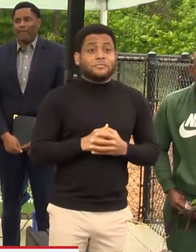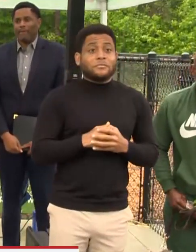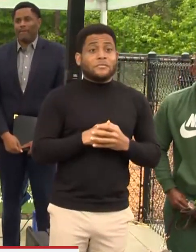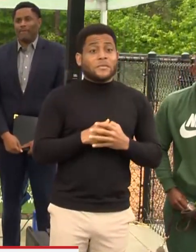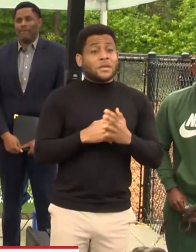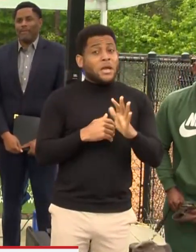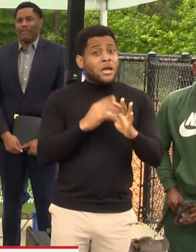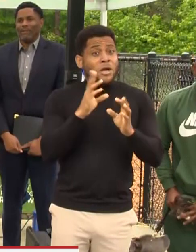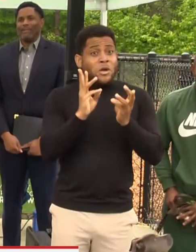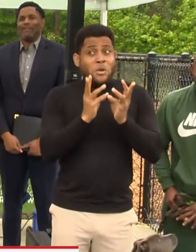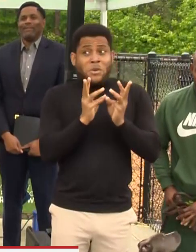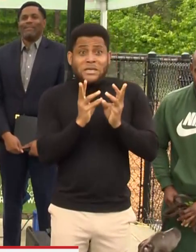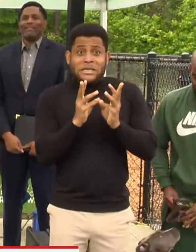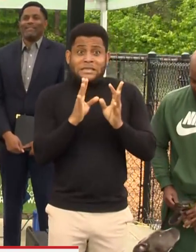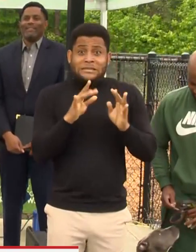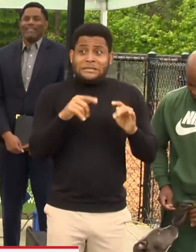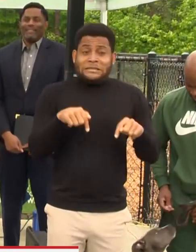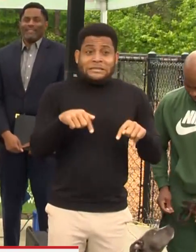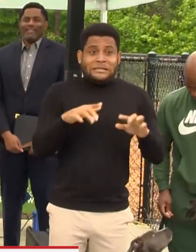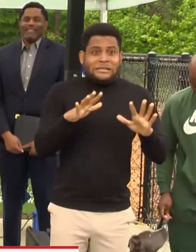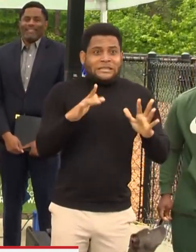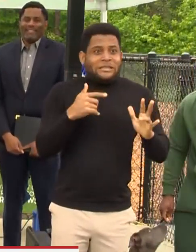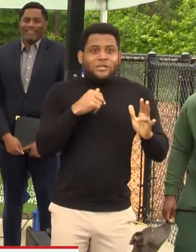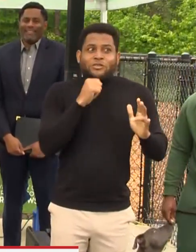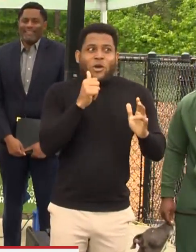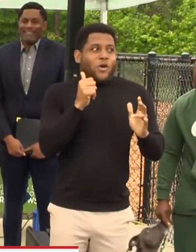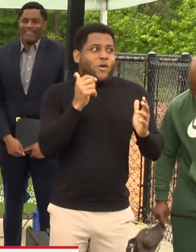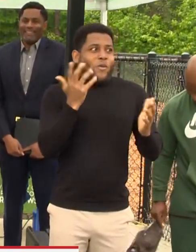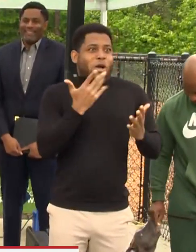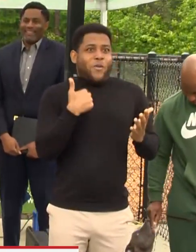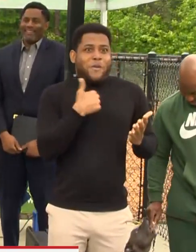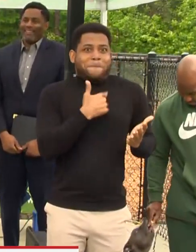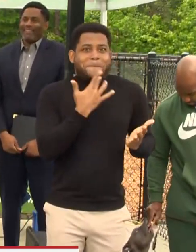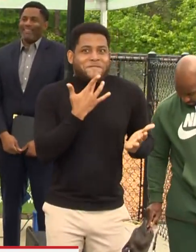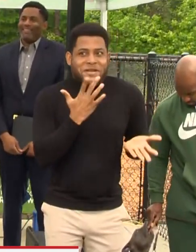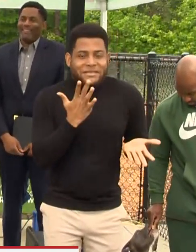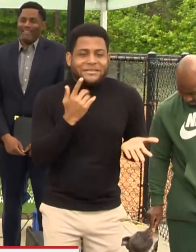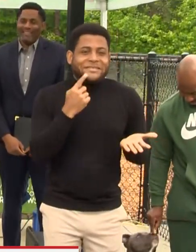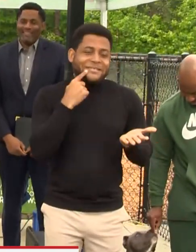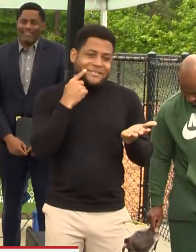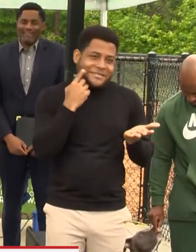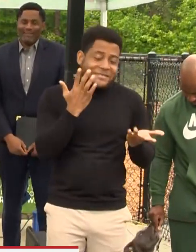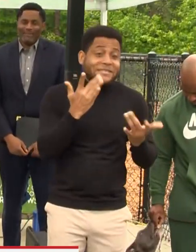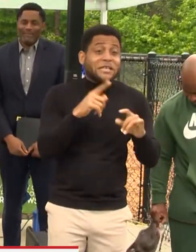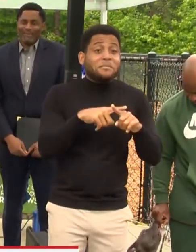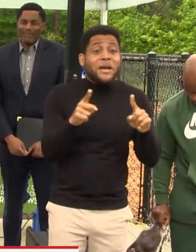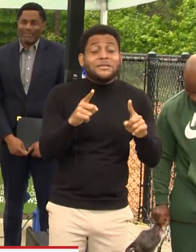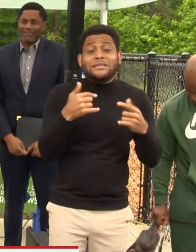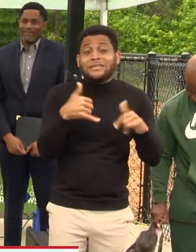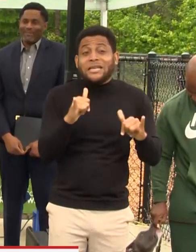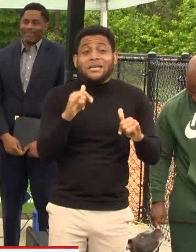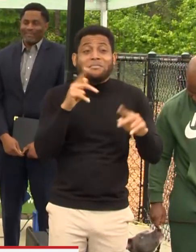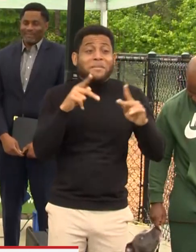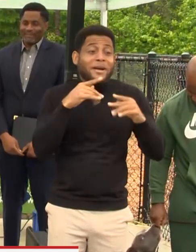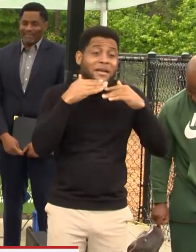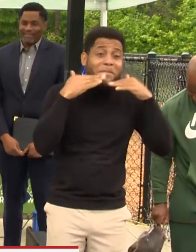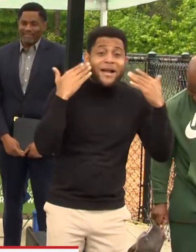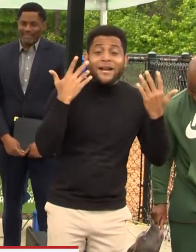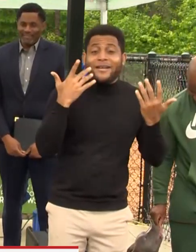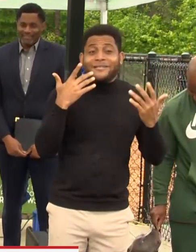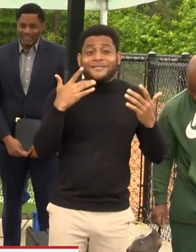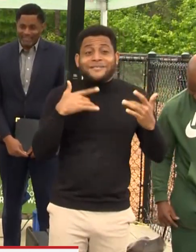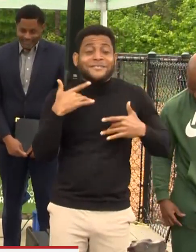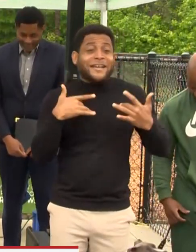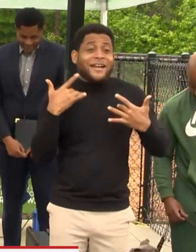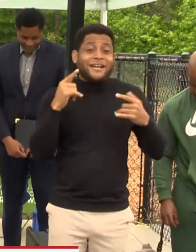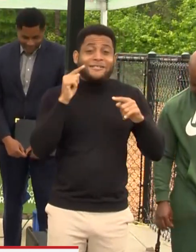weathering in the way that we hoped, there's a lot of smiles on people's faces. This has been a long time coming, and I want to thank